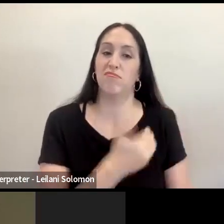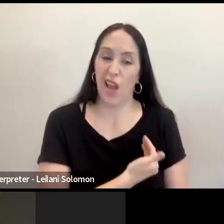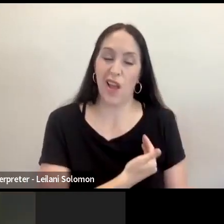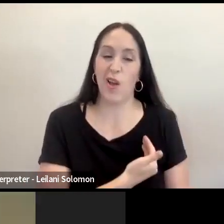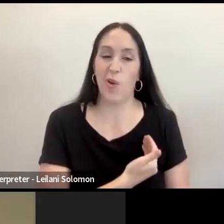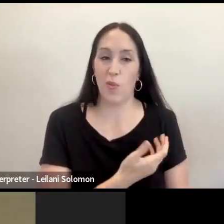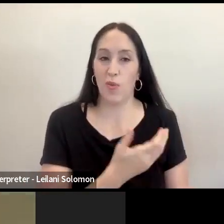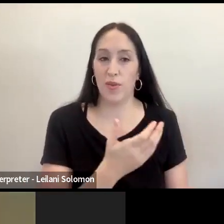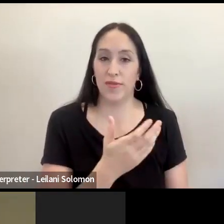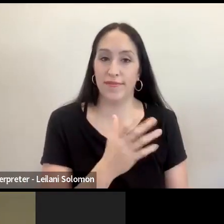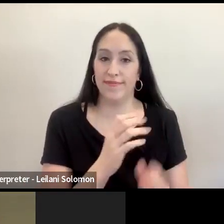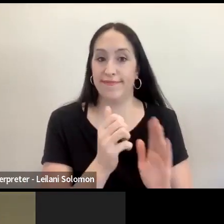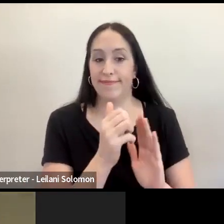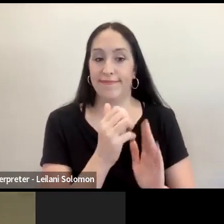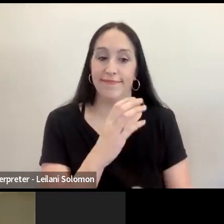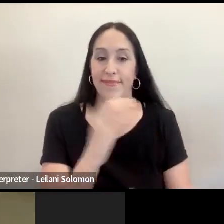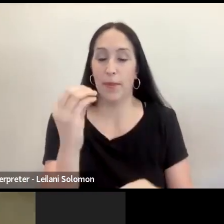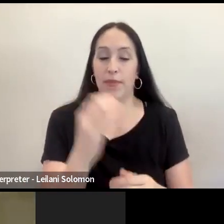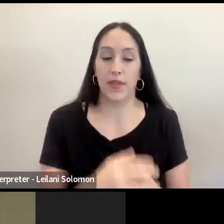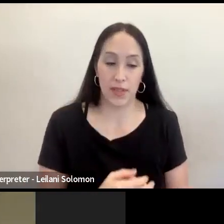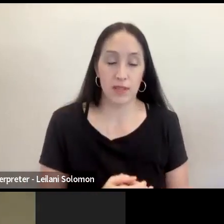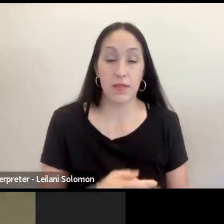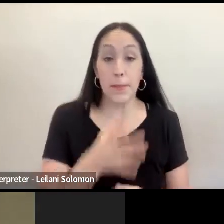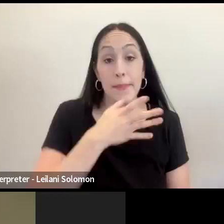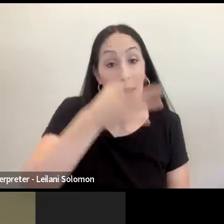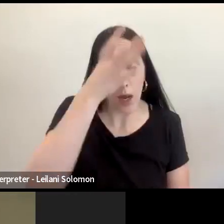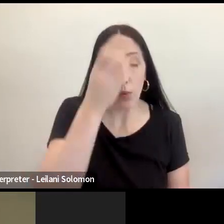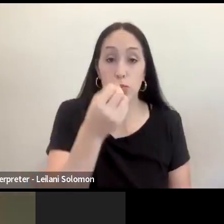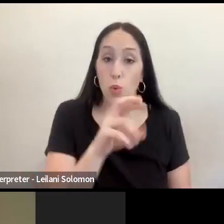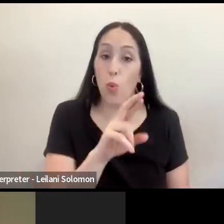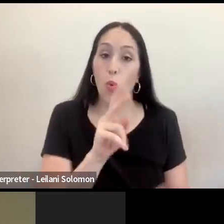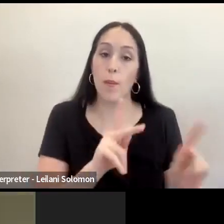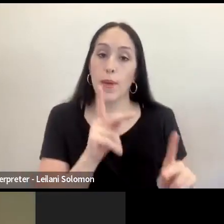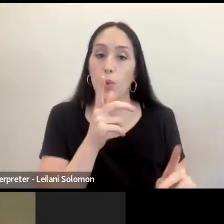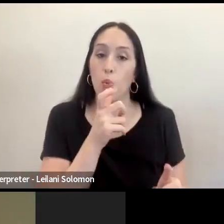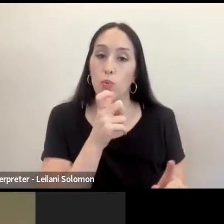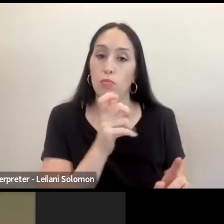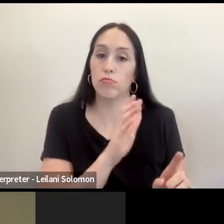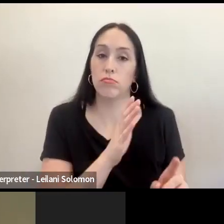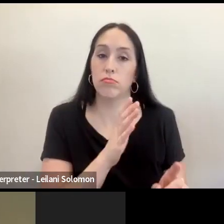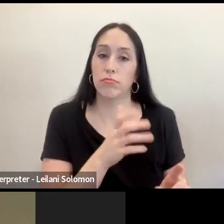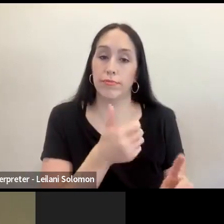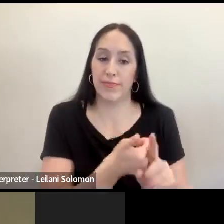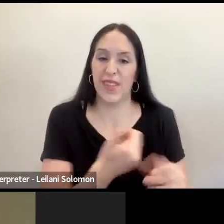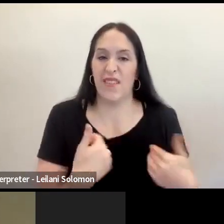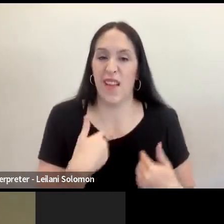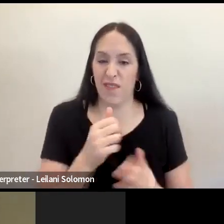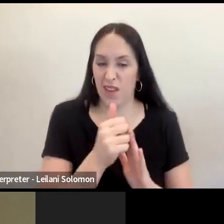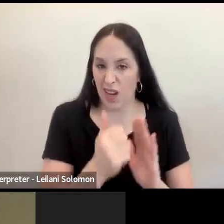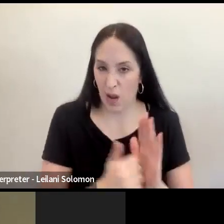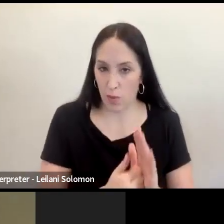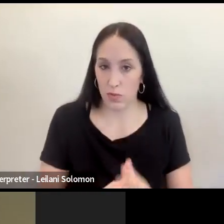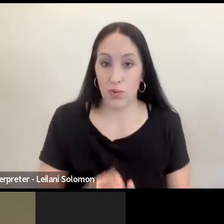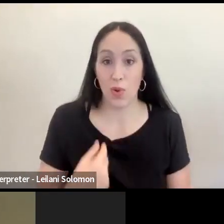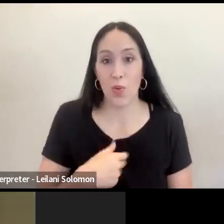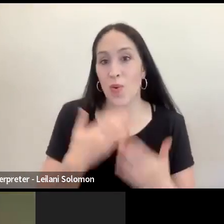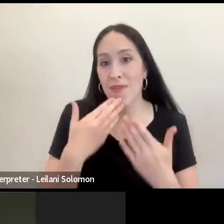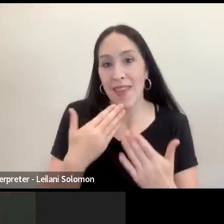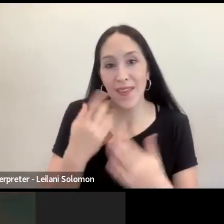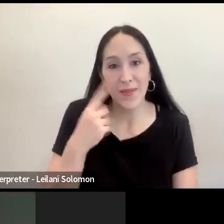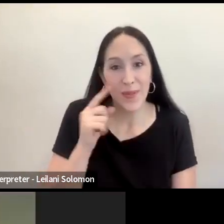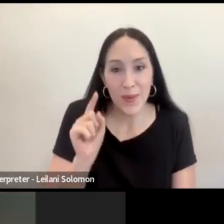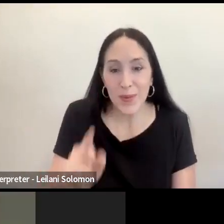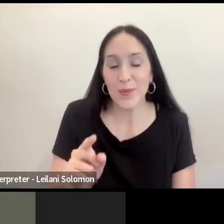like Samantha, who actually have and manage an Able account. And so we are so thankful for them. And thank you for Samantha,